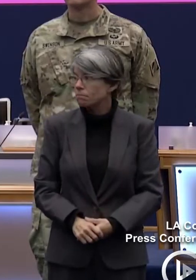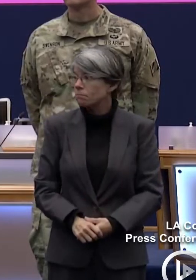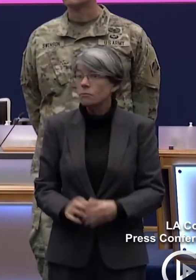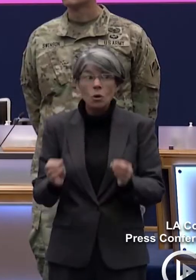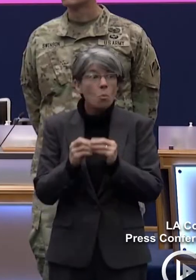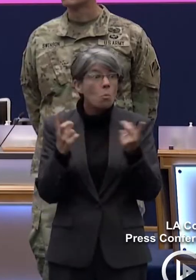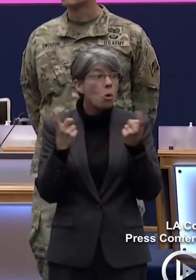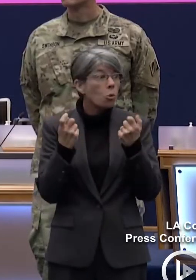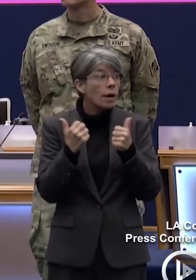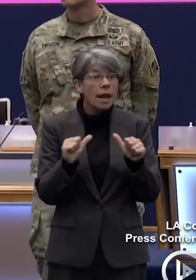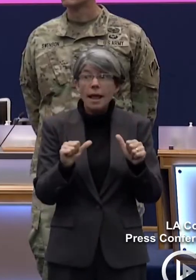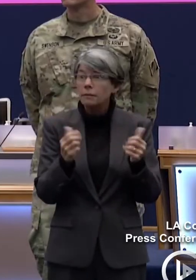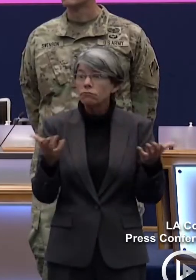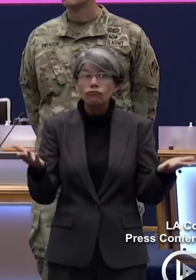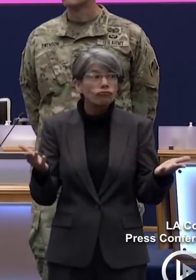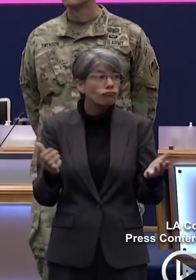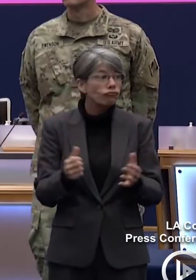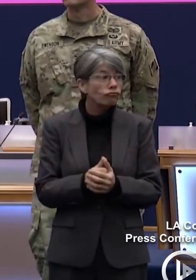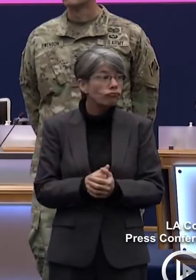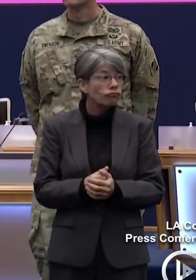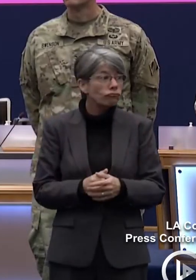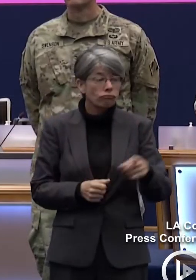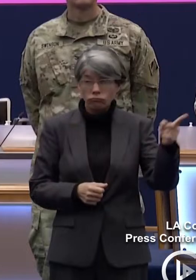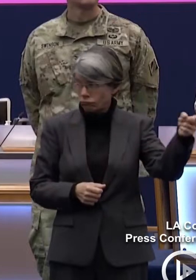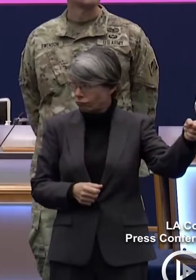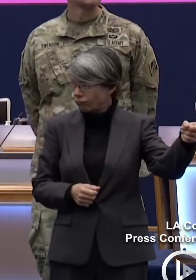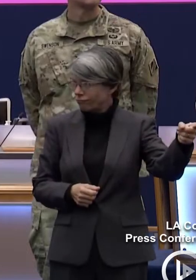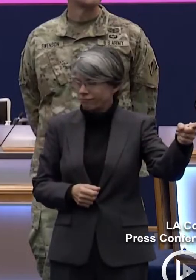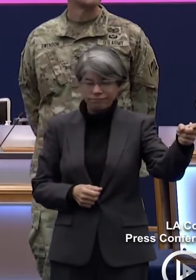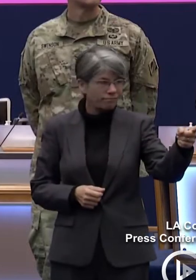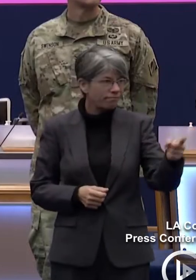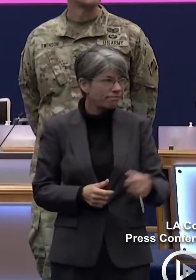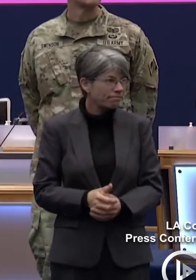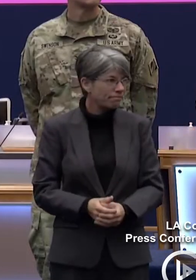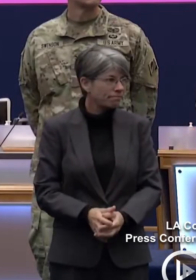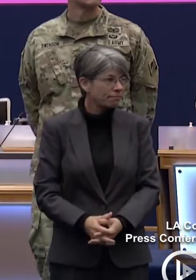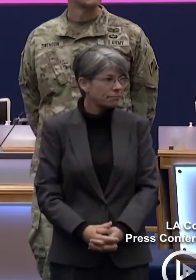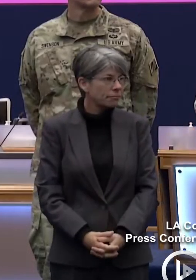Any other questions? Right over here.